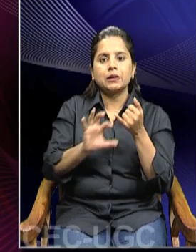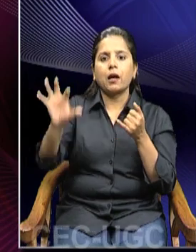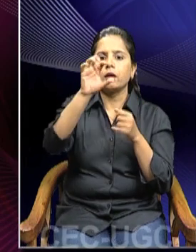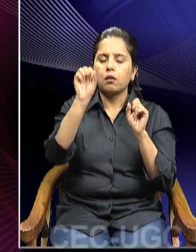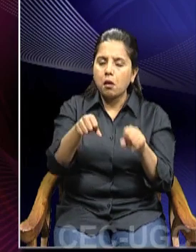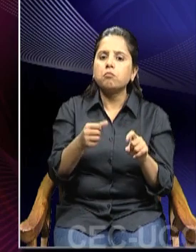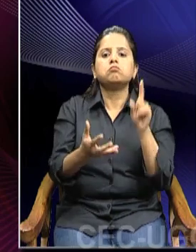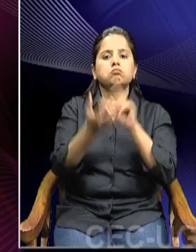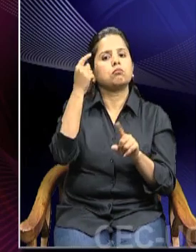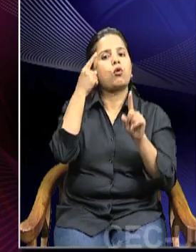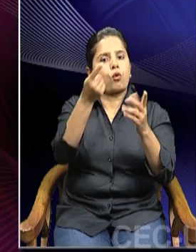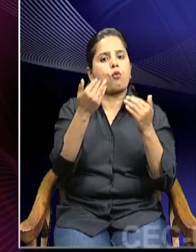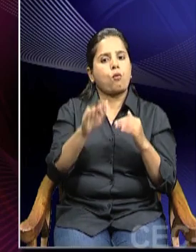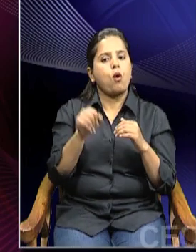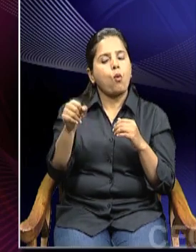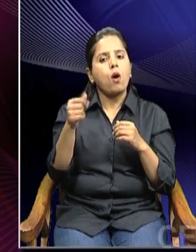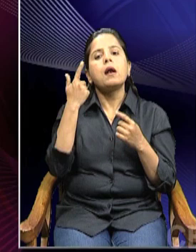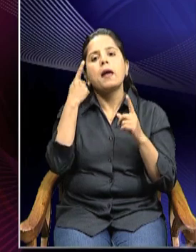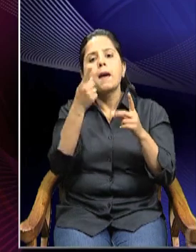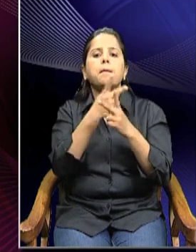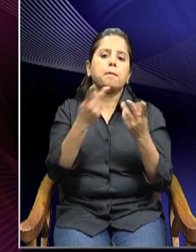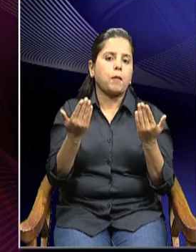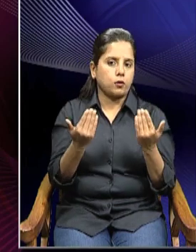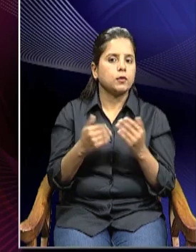achieve their goals and objectives.